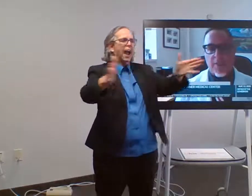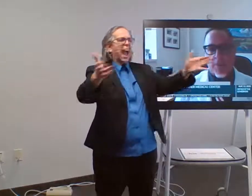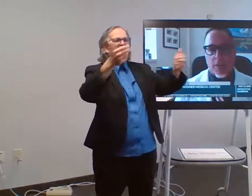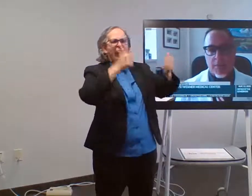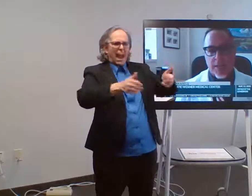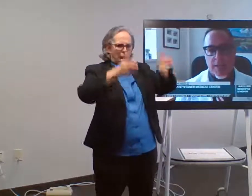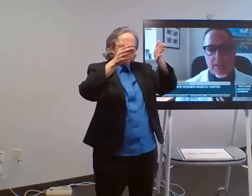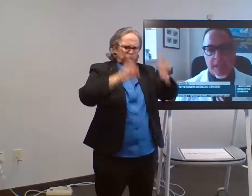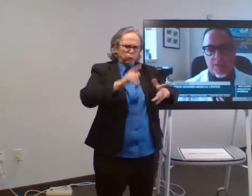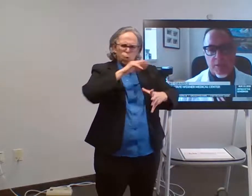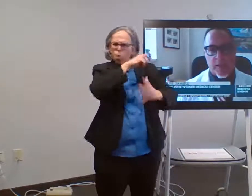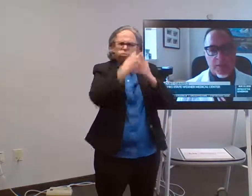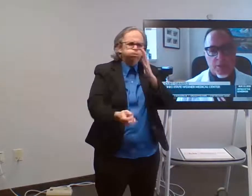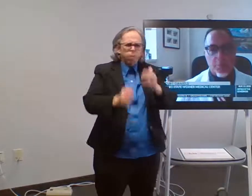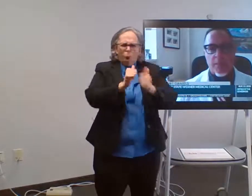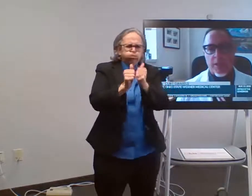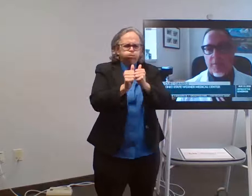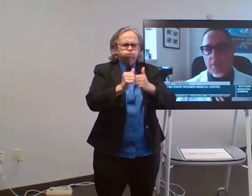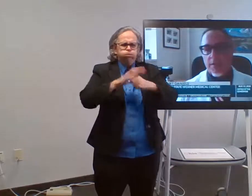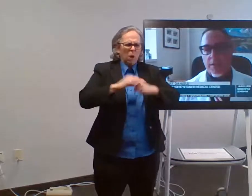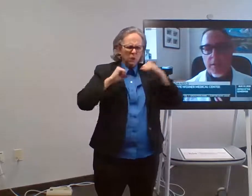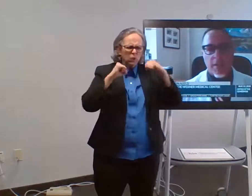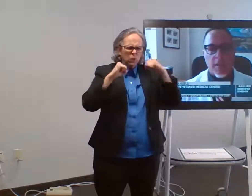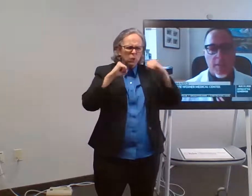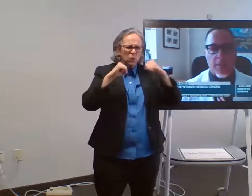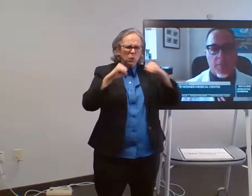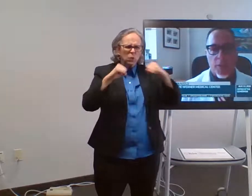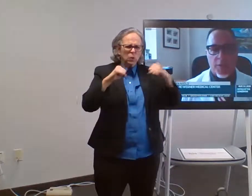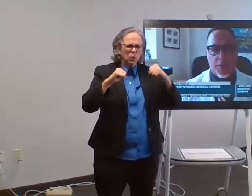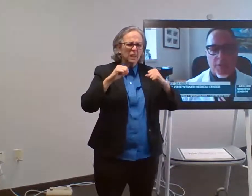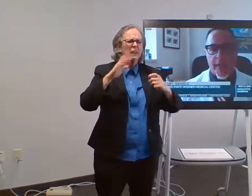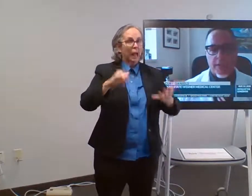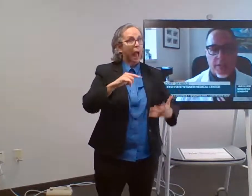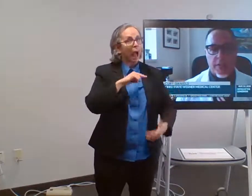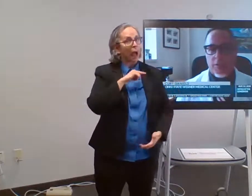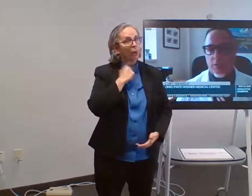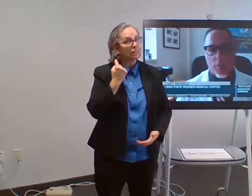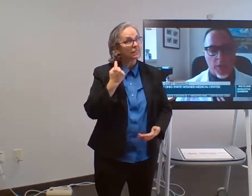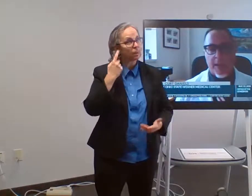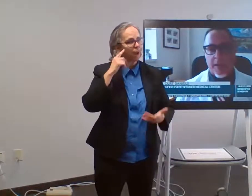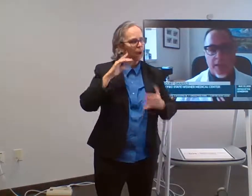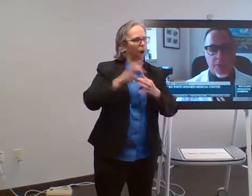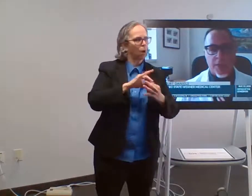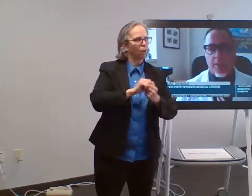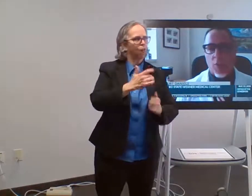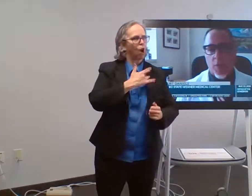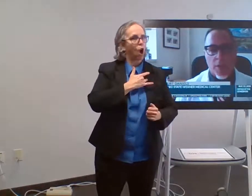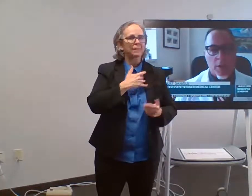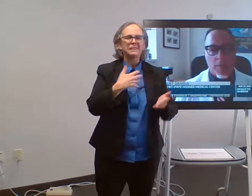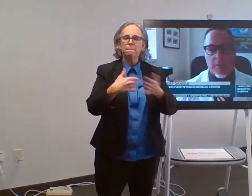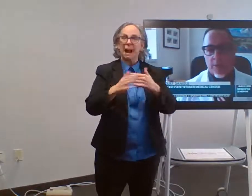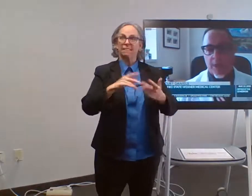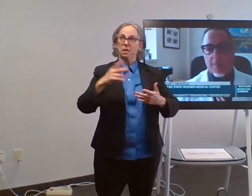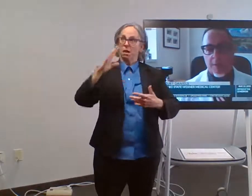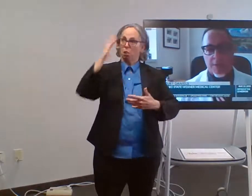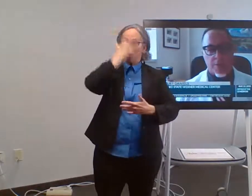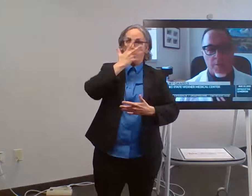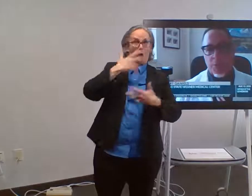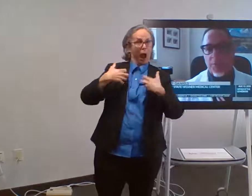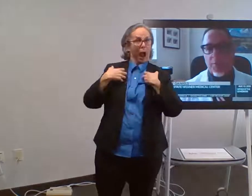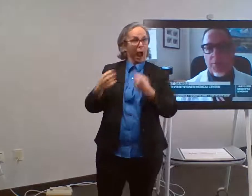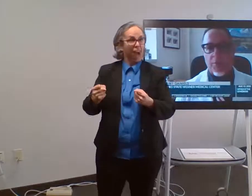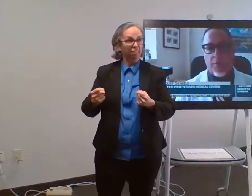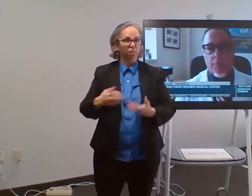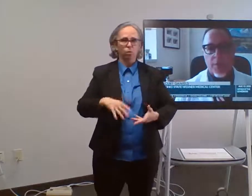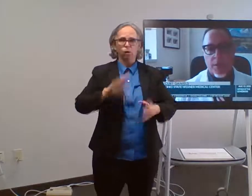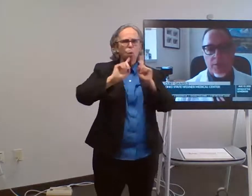high level of intense exercise could be at risk. Whether you're a triathlete or working out at the gym or whatever your competition or